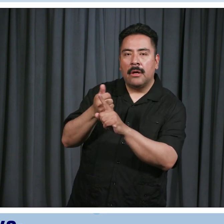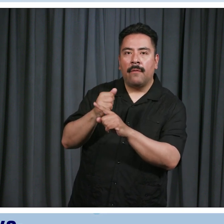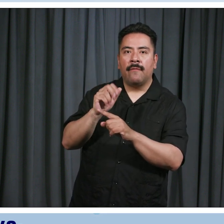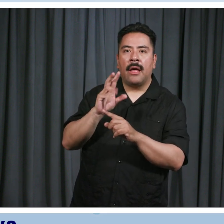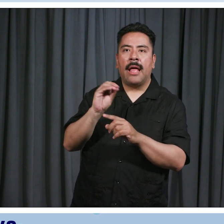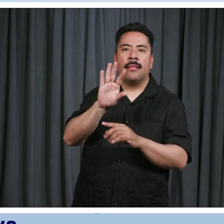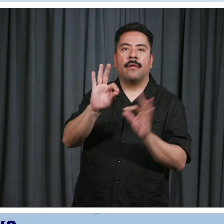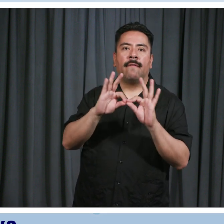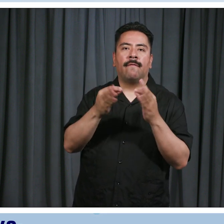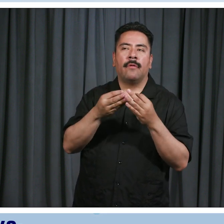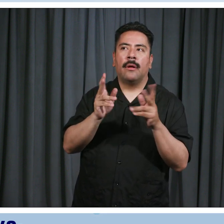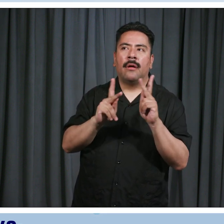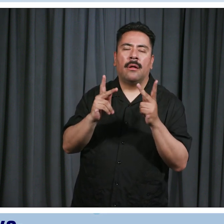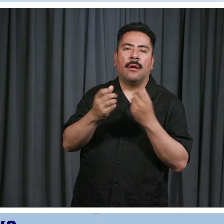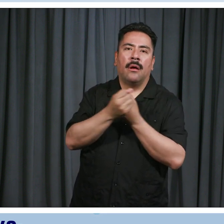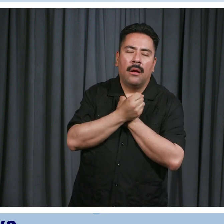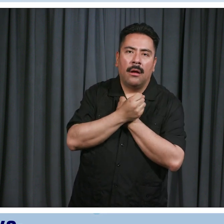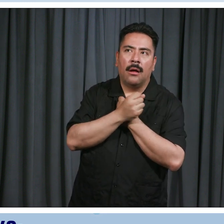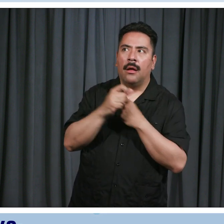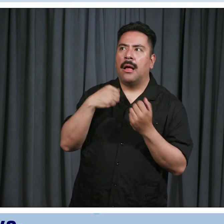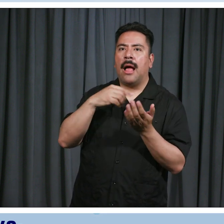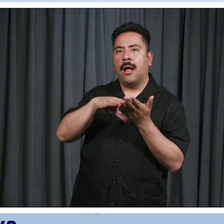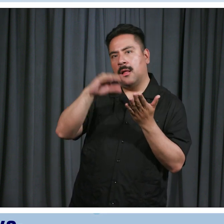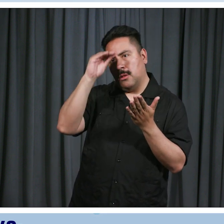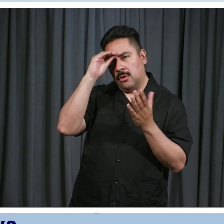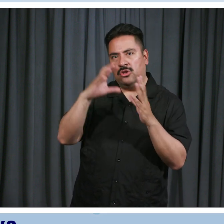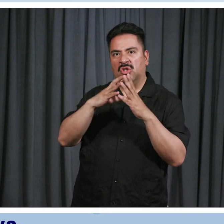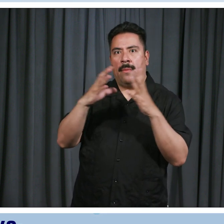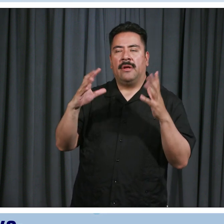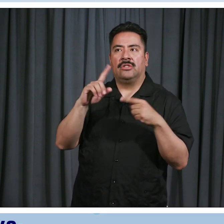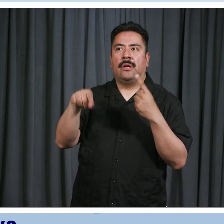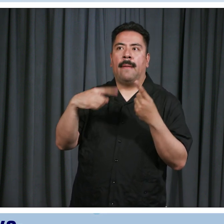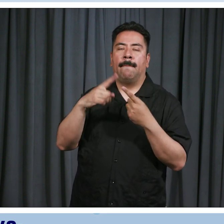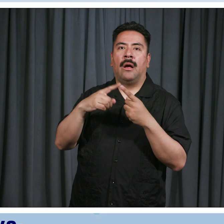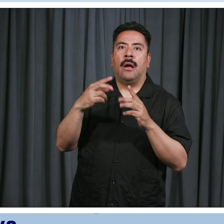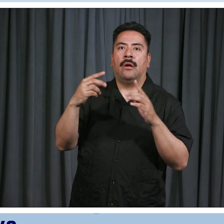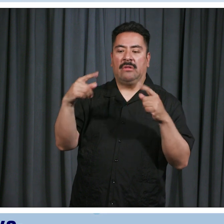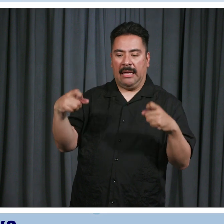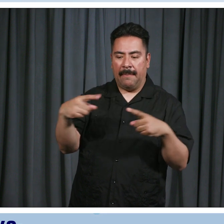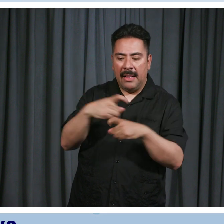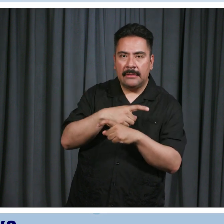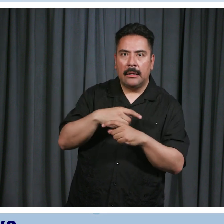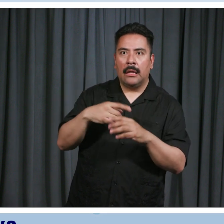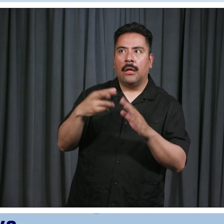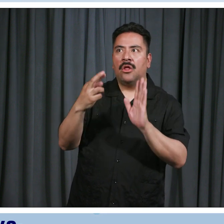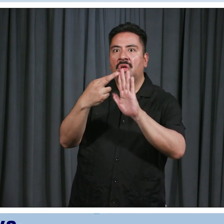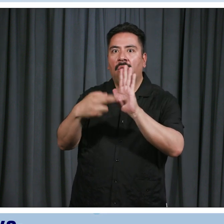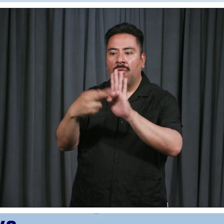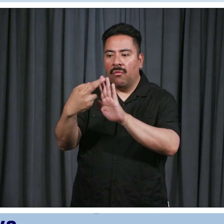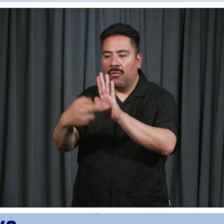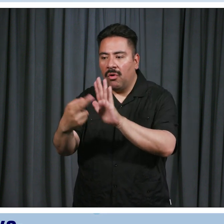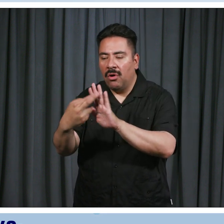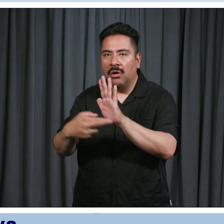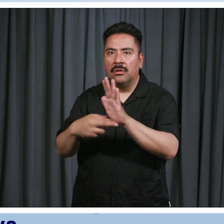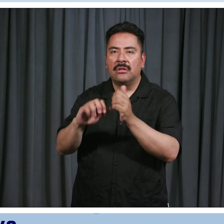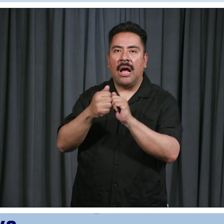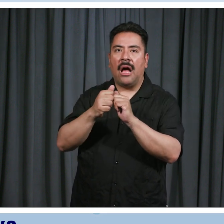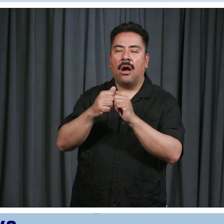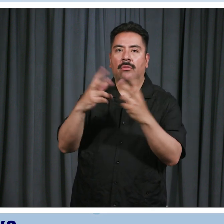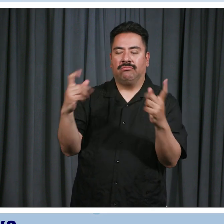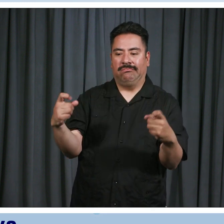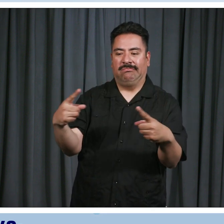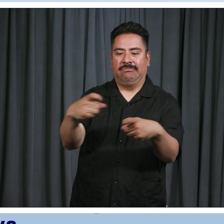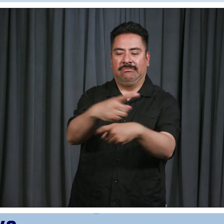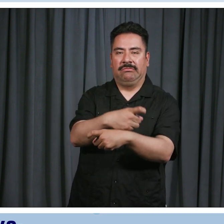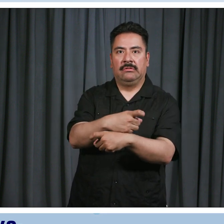love. I've learned so much about the bureaucracy and the complexity and how like clunky it is,